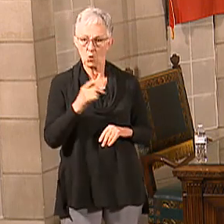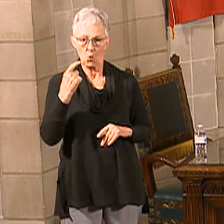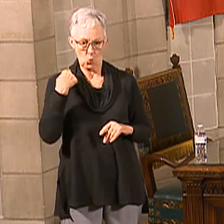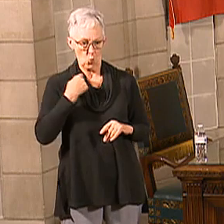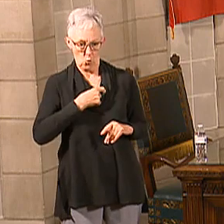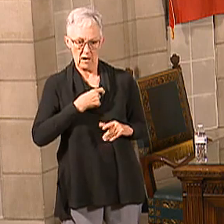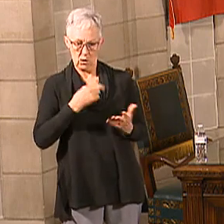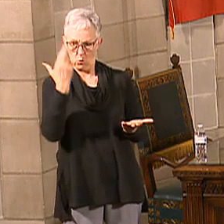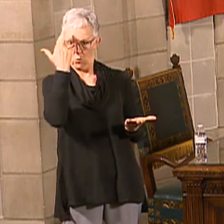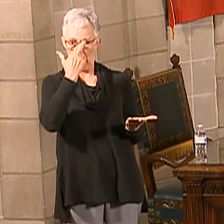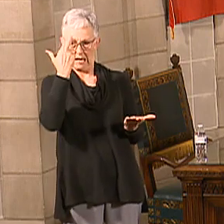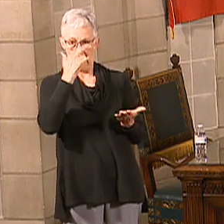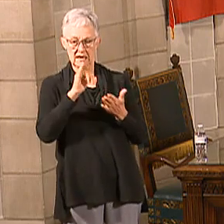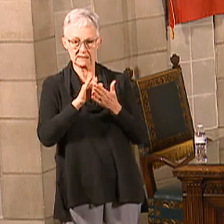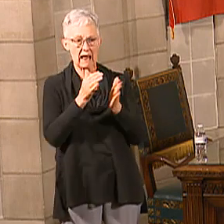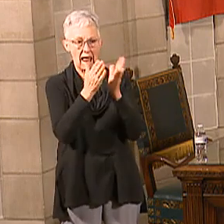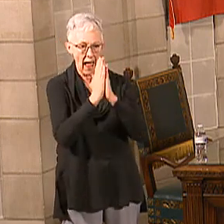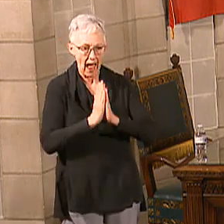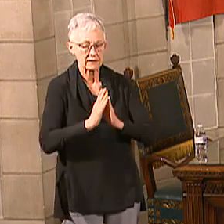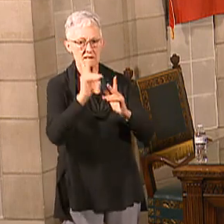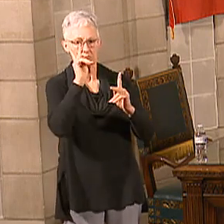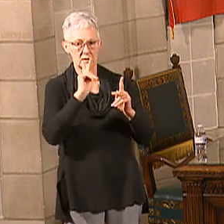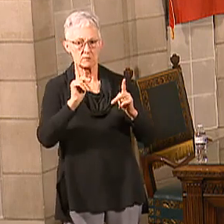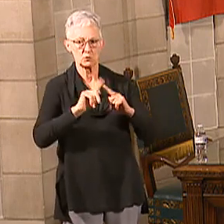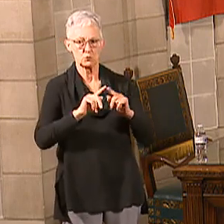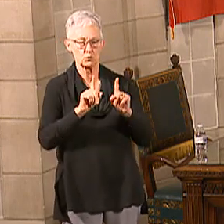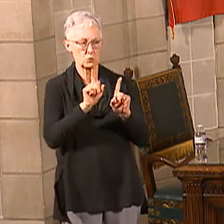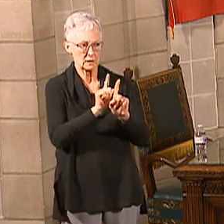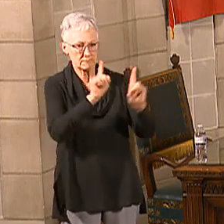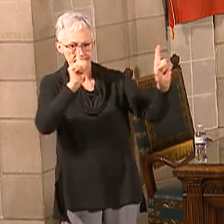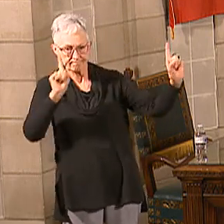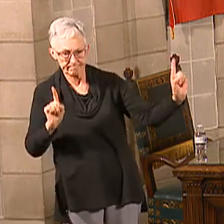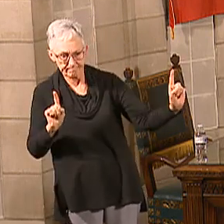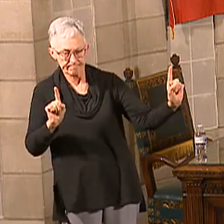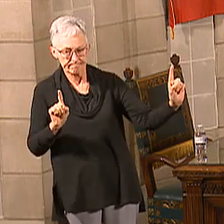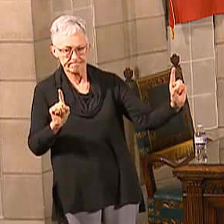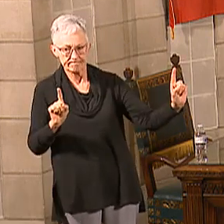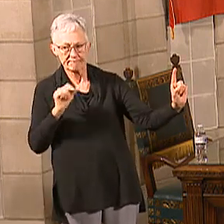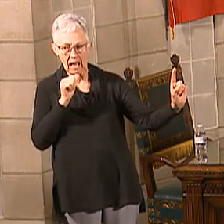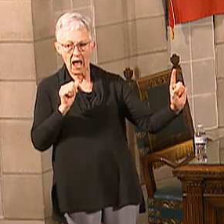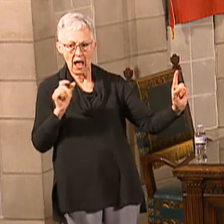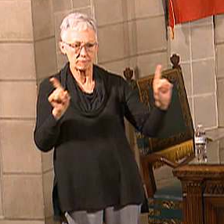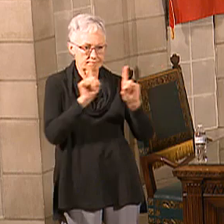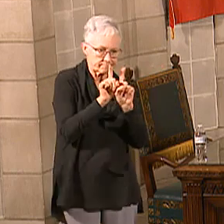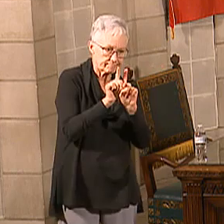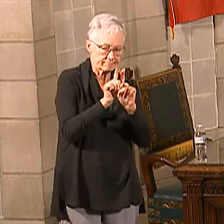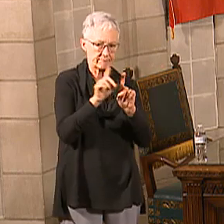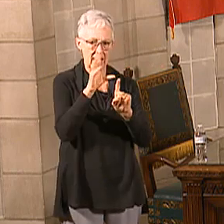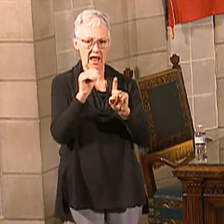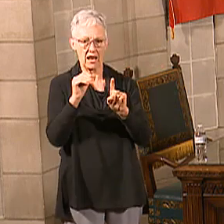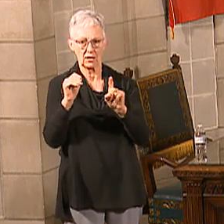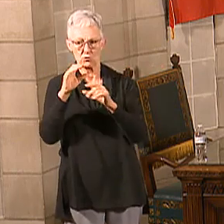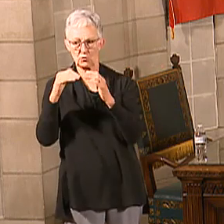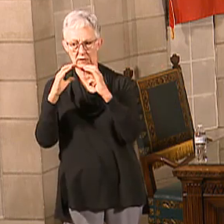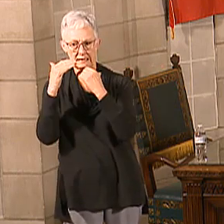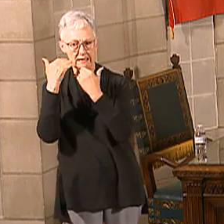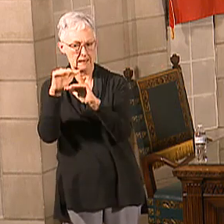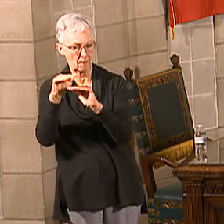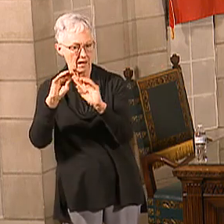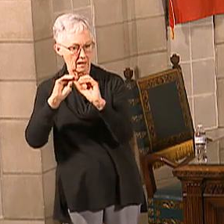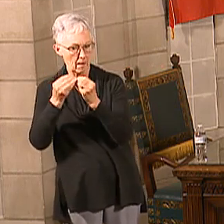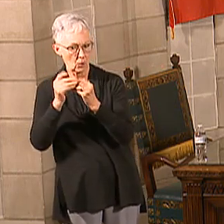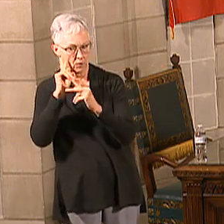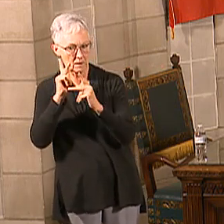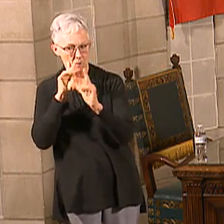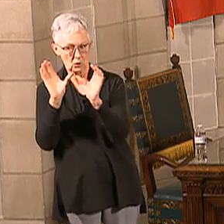working. Now, we still expect the number of cases to go up because we're doing more testing. But again, we're a different state than New York. And so we've got a different